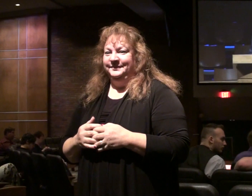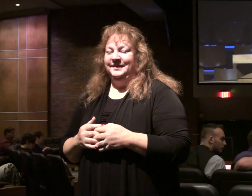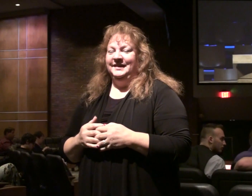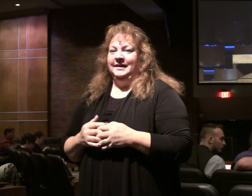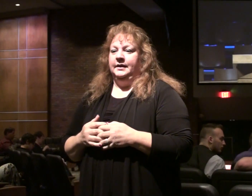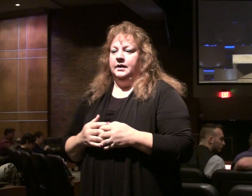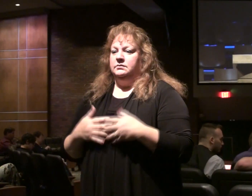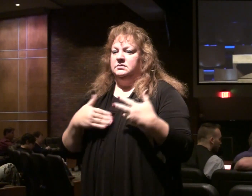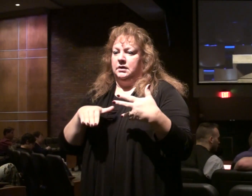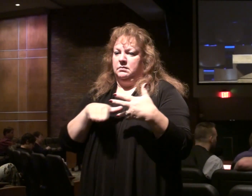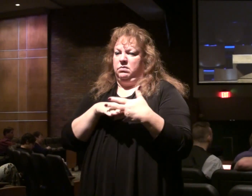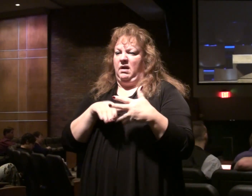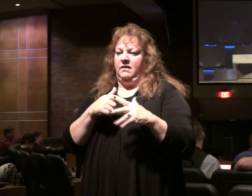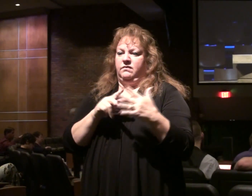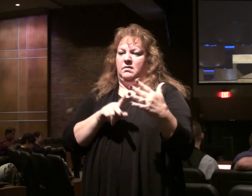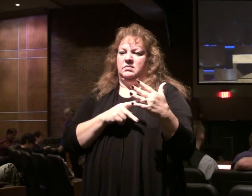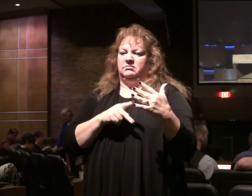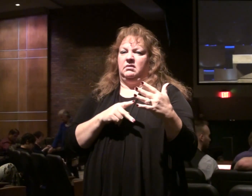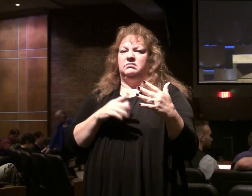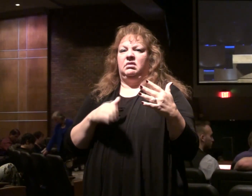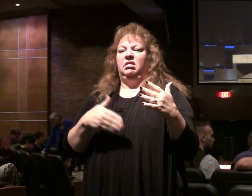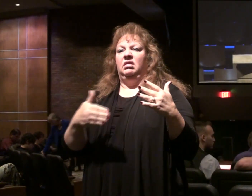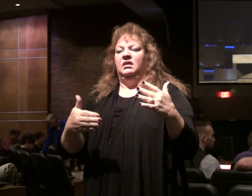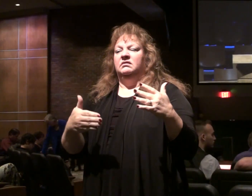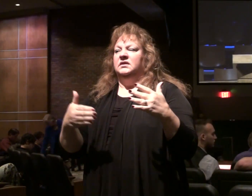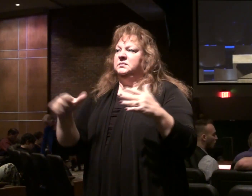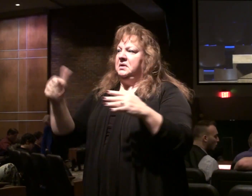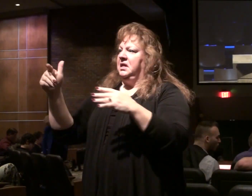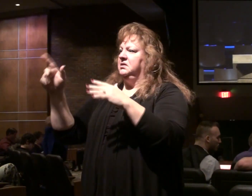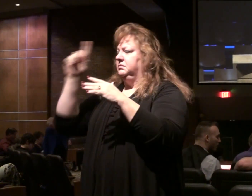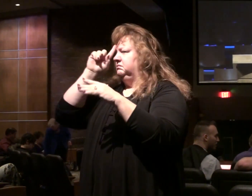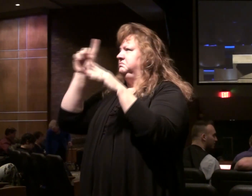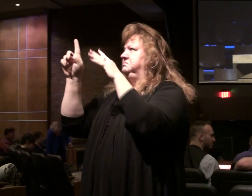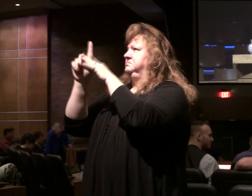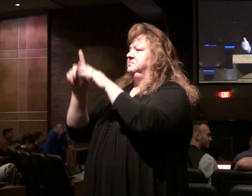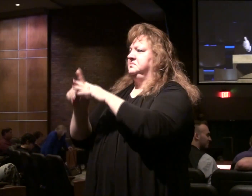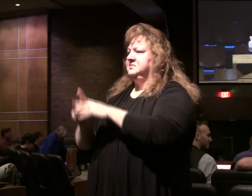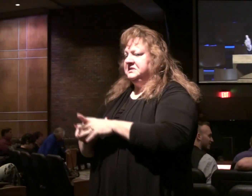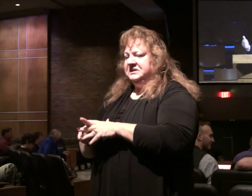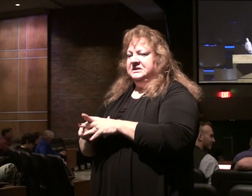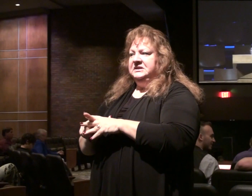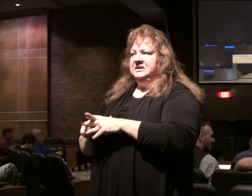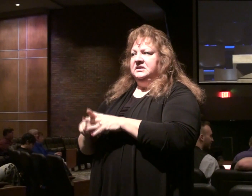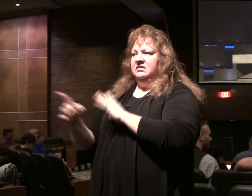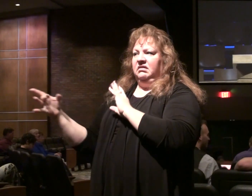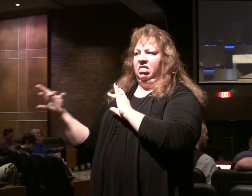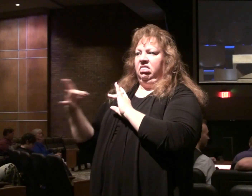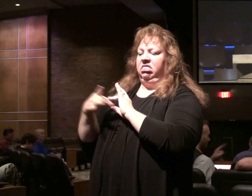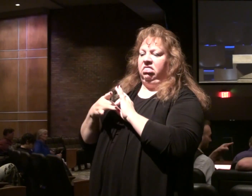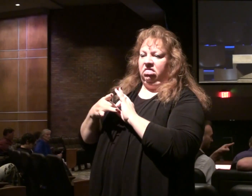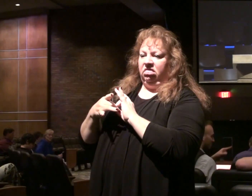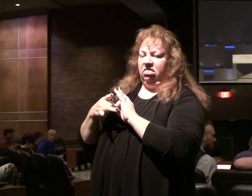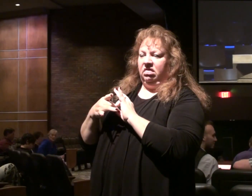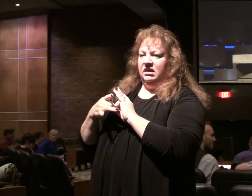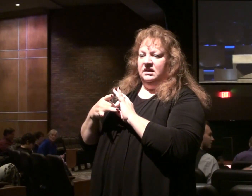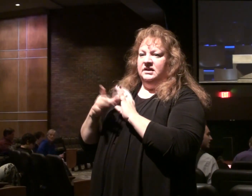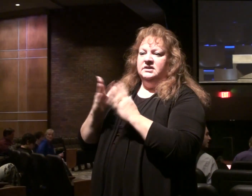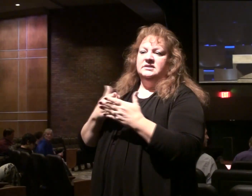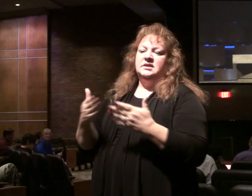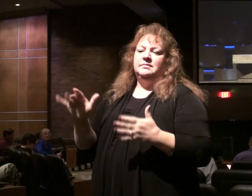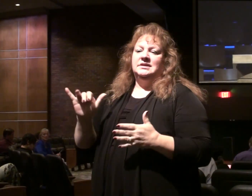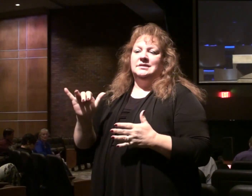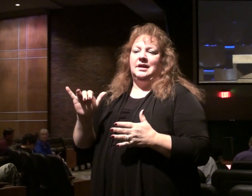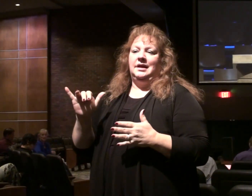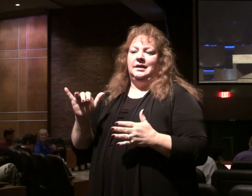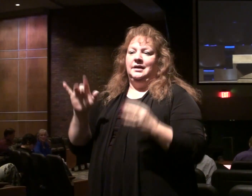take a little break periodically from other things that come into my mind, since they're not quite as connected as some of the things like